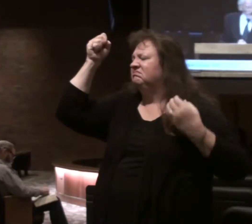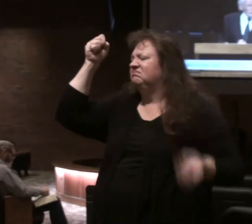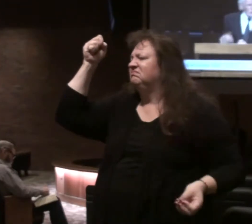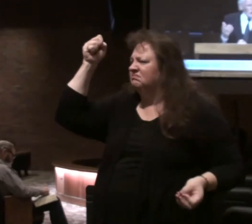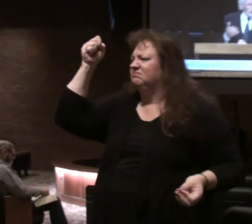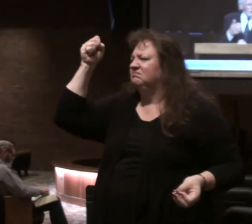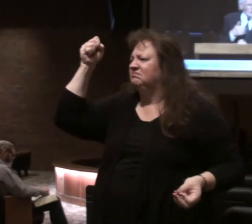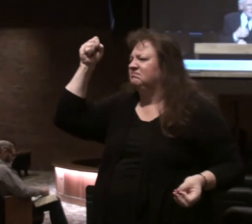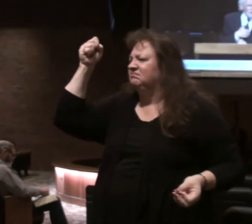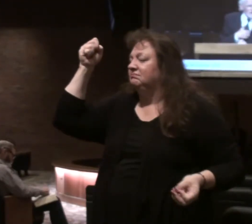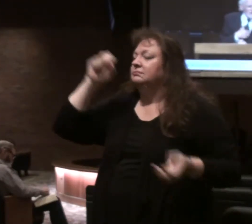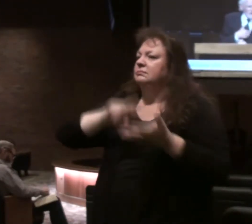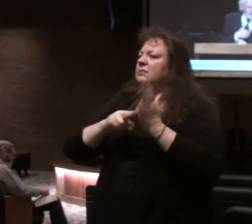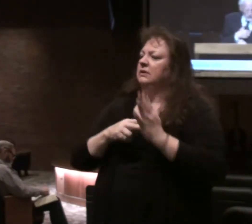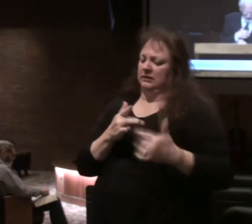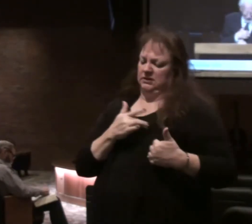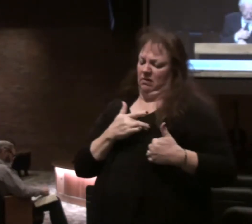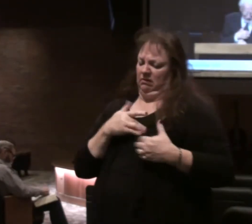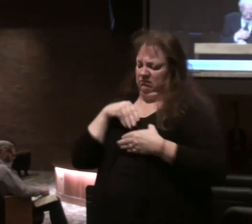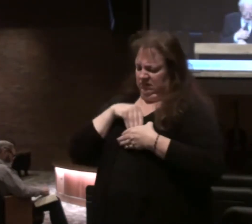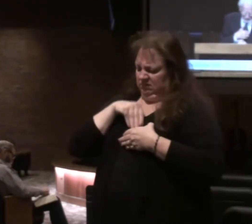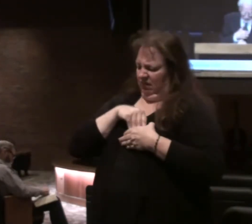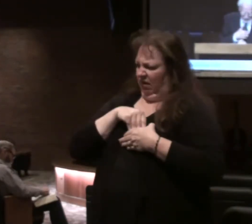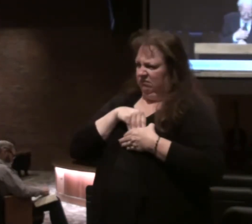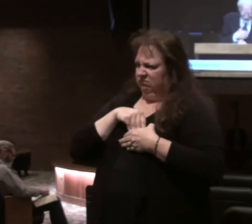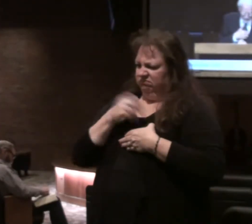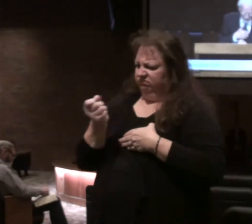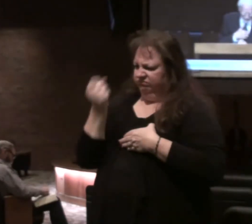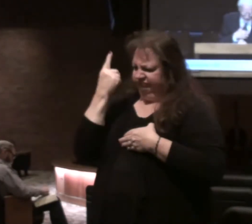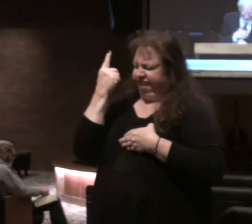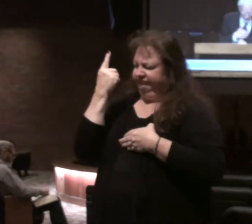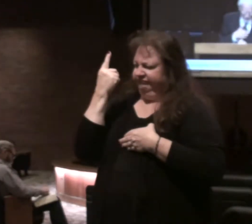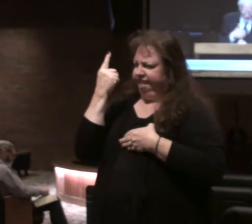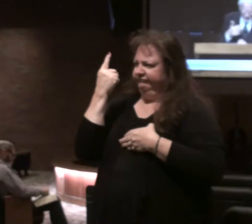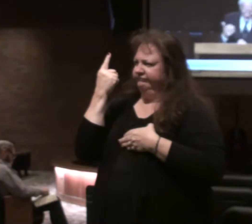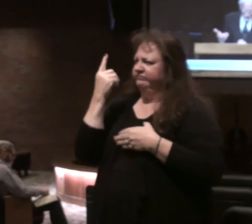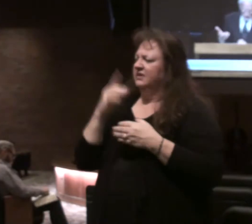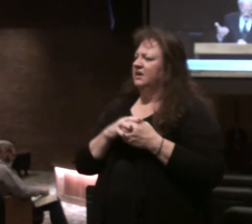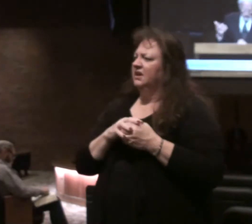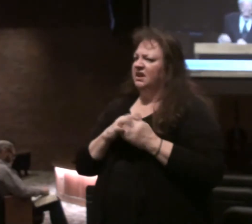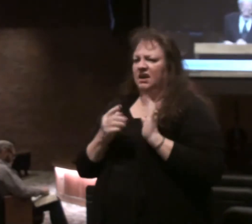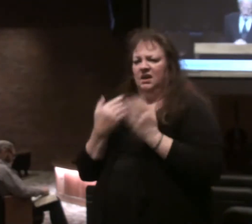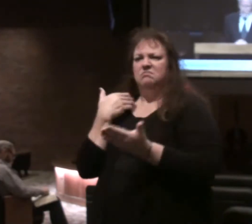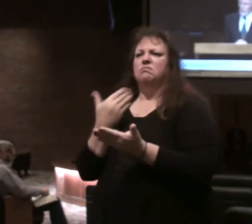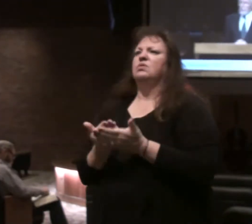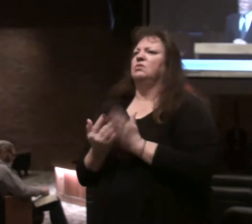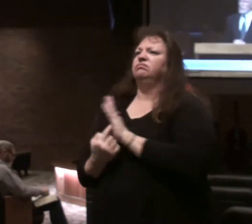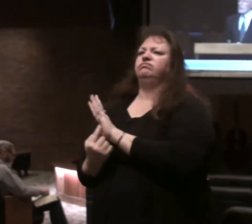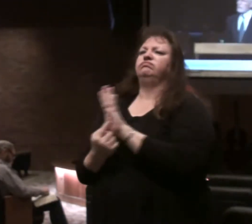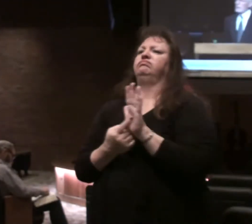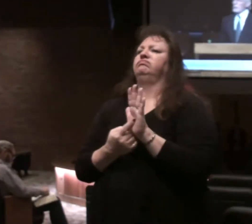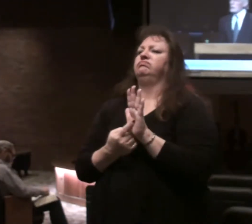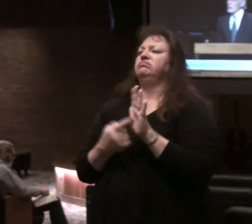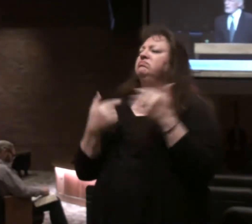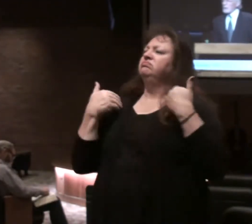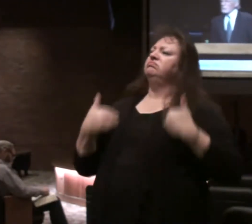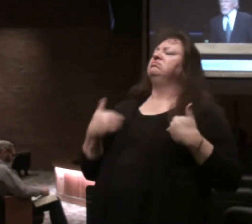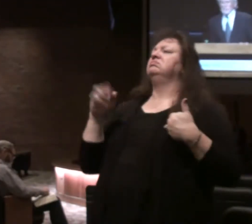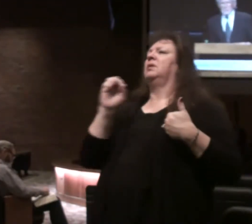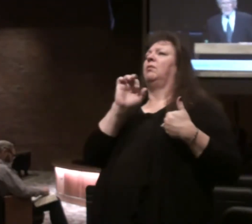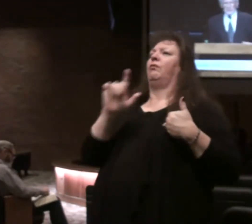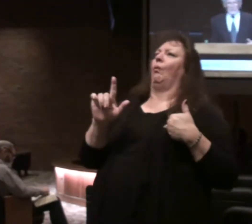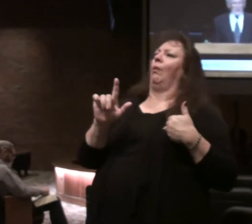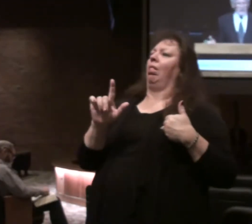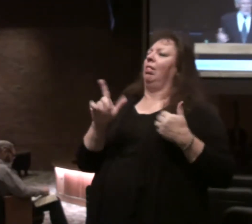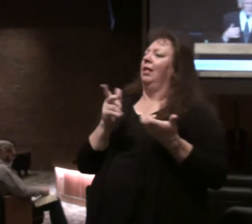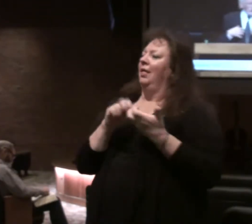His sense, his heart, inside. And he demonstrates to everyone that he is a fool. The